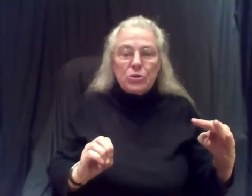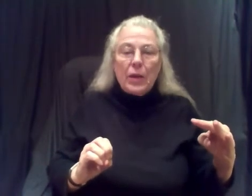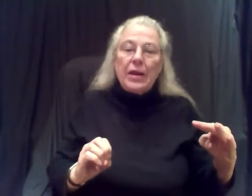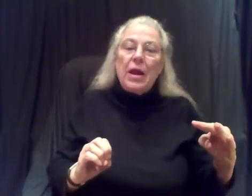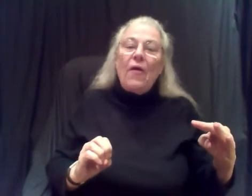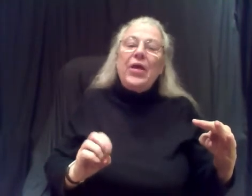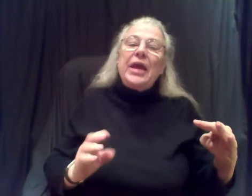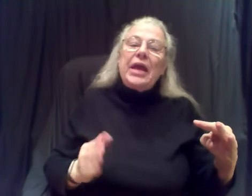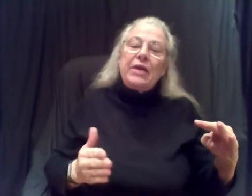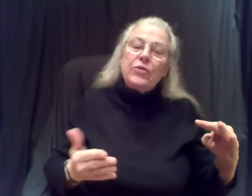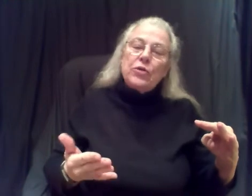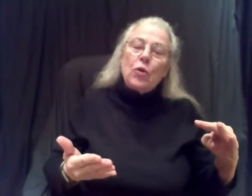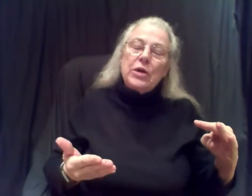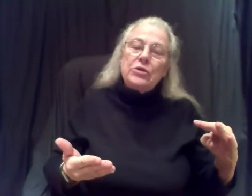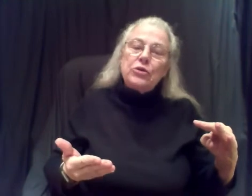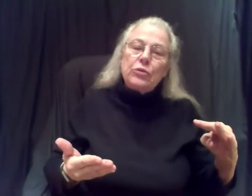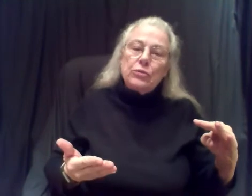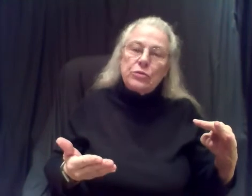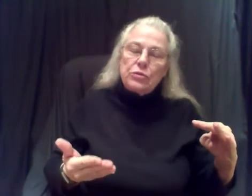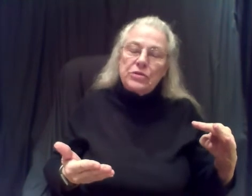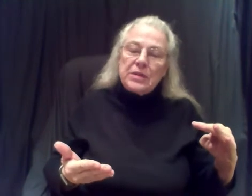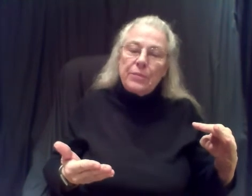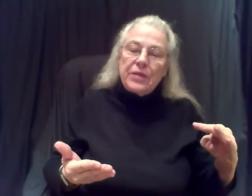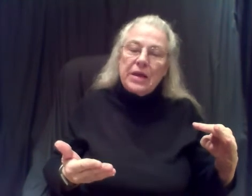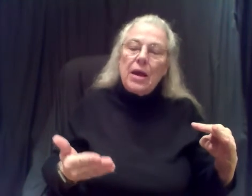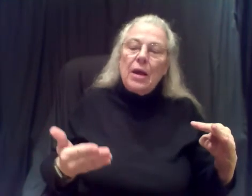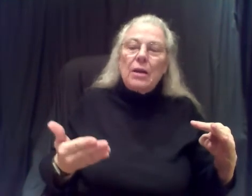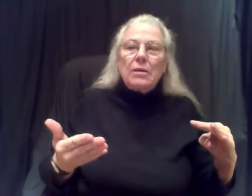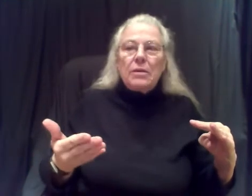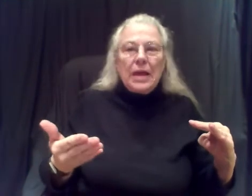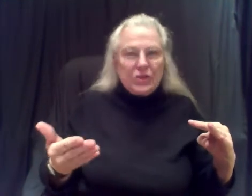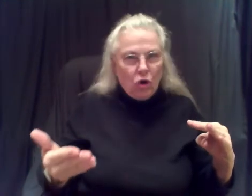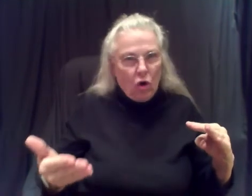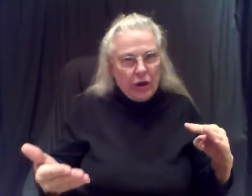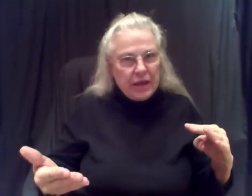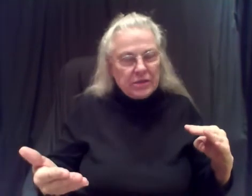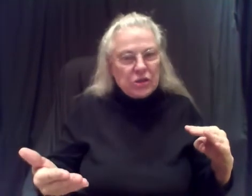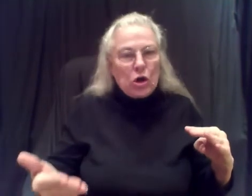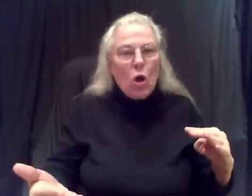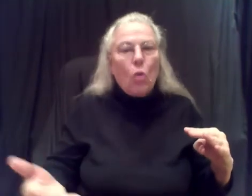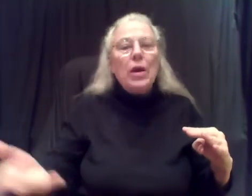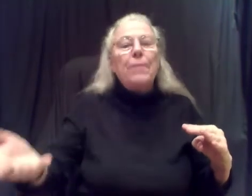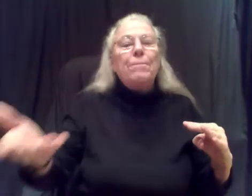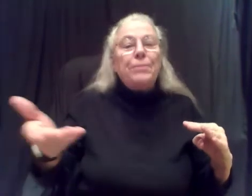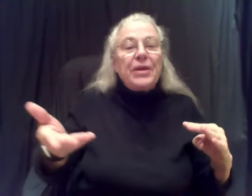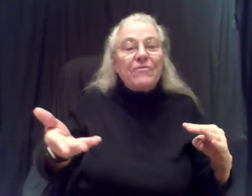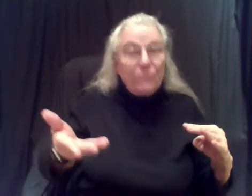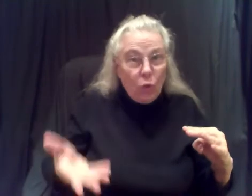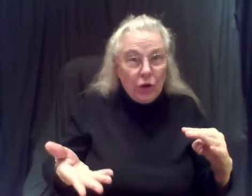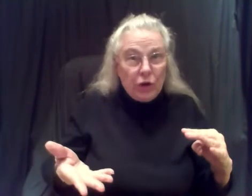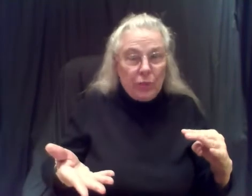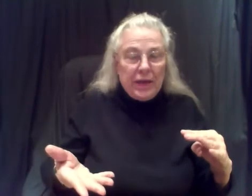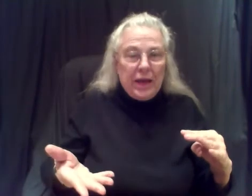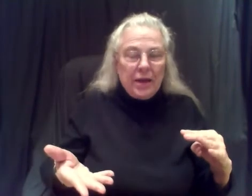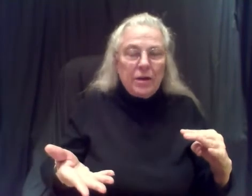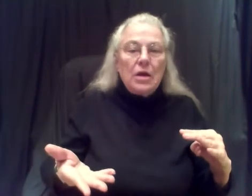spelling. If you're going to do something, let your audience know before you begin